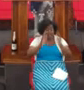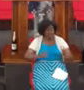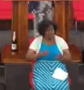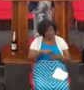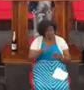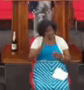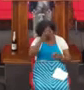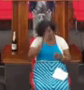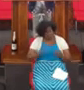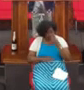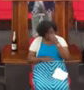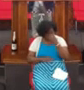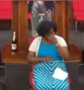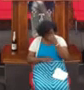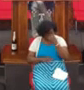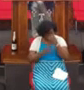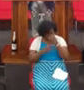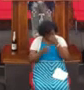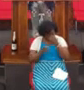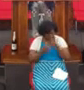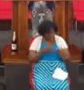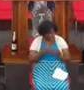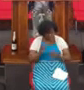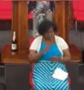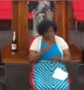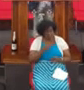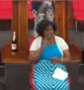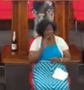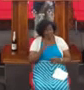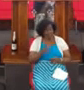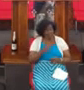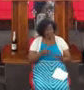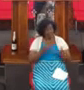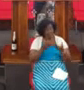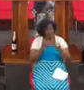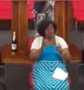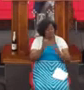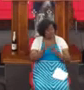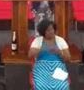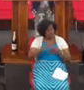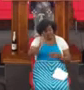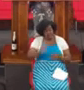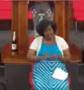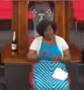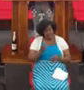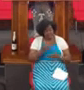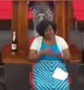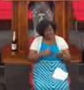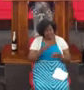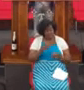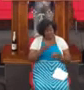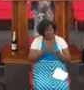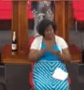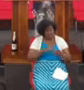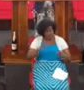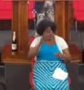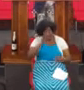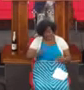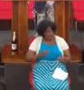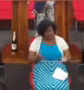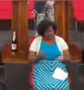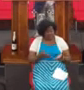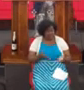Pharisee. And it doesn't matter where you are, you are to spread the gospel. There was a religious man here. But not